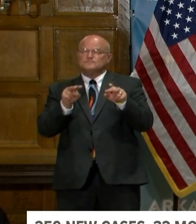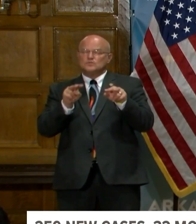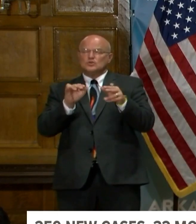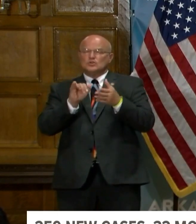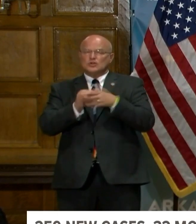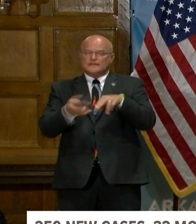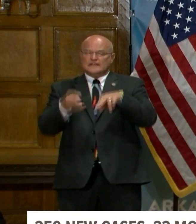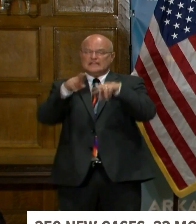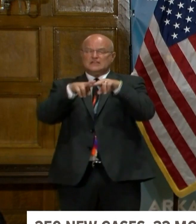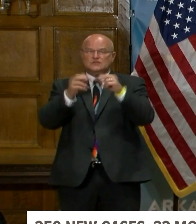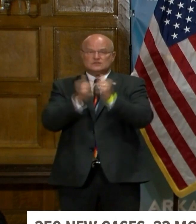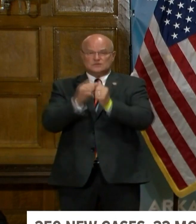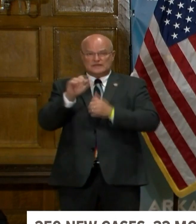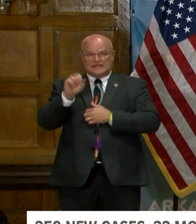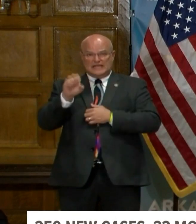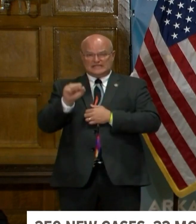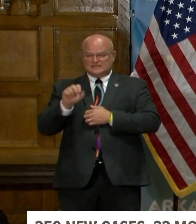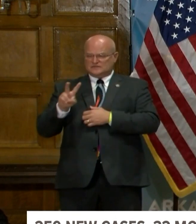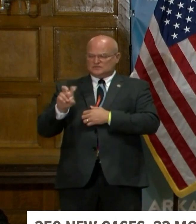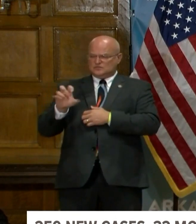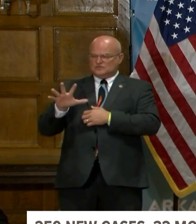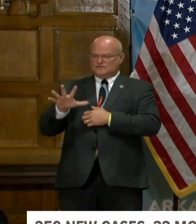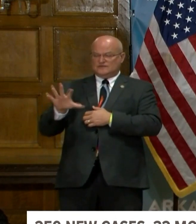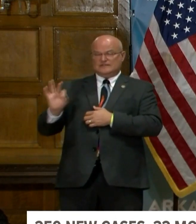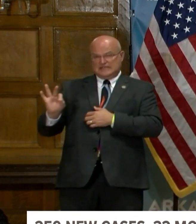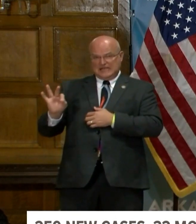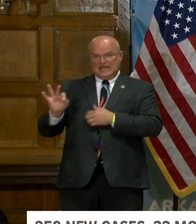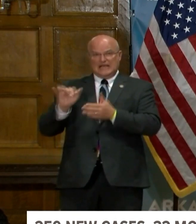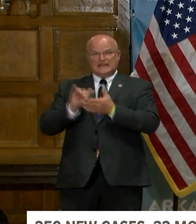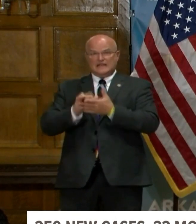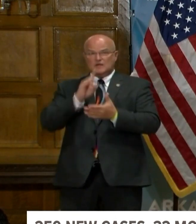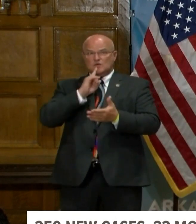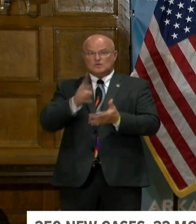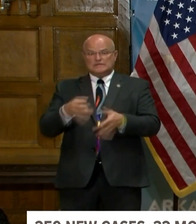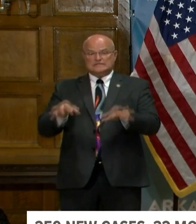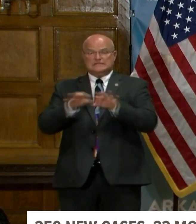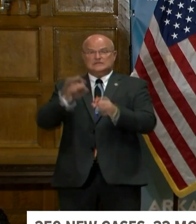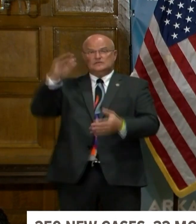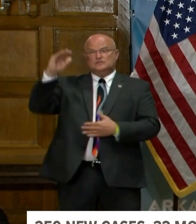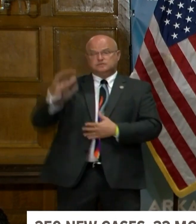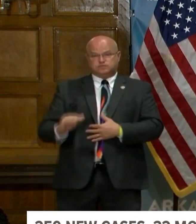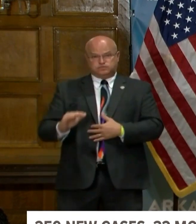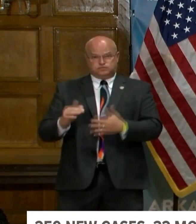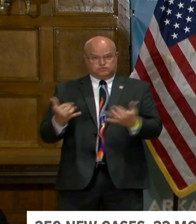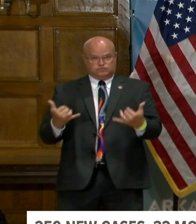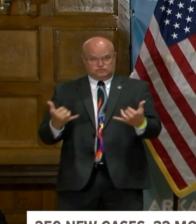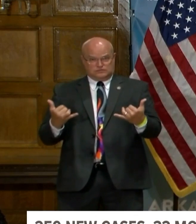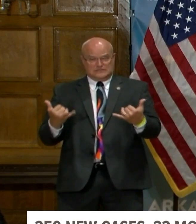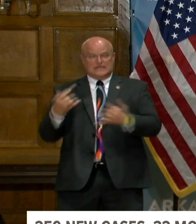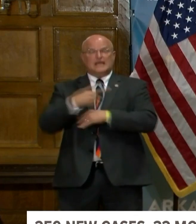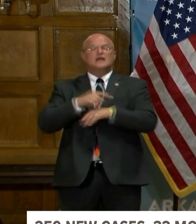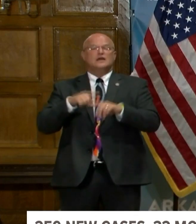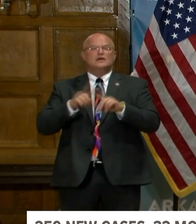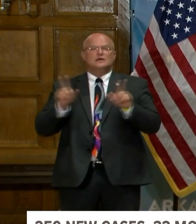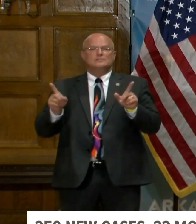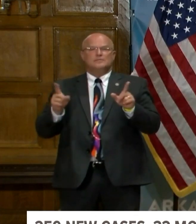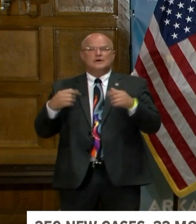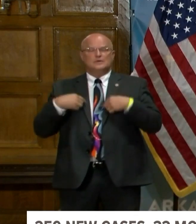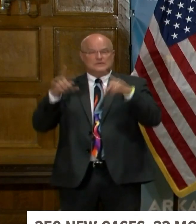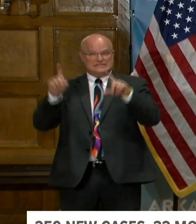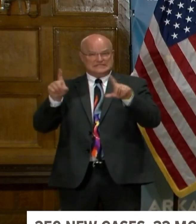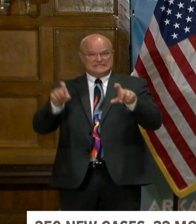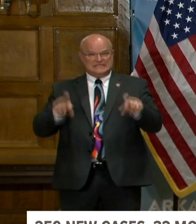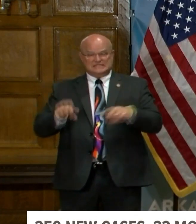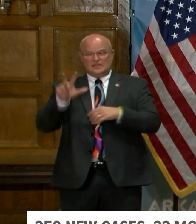the increase in cases of 259, which is really a significant drop, but we had